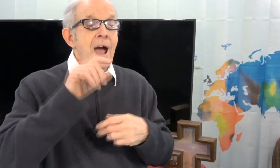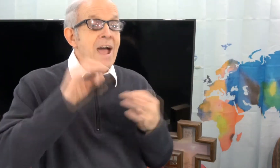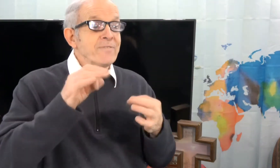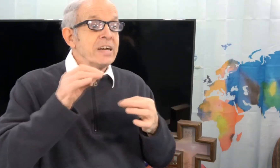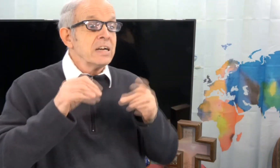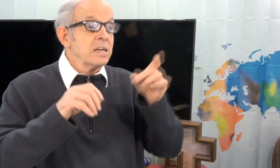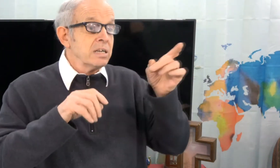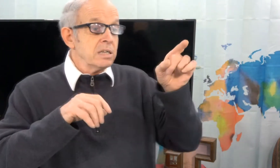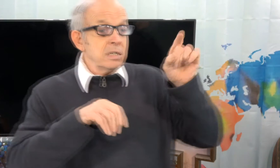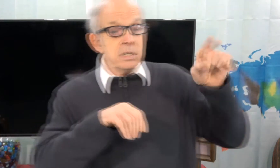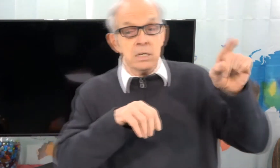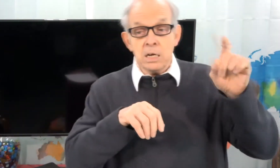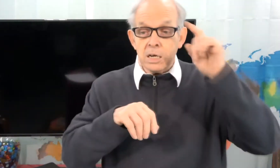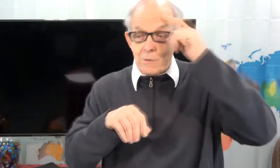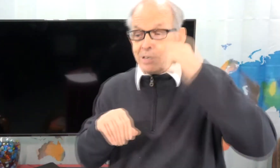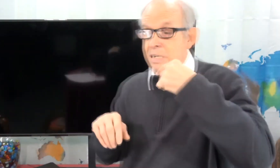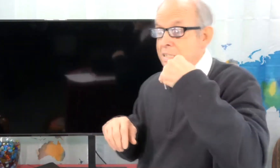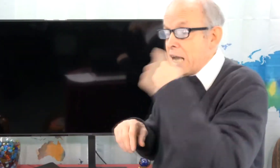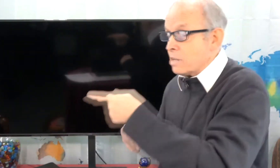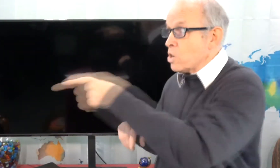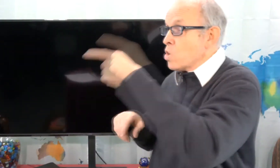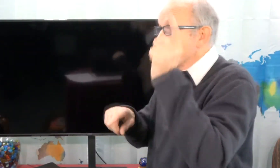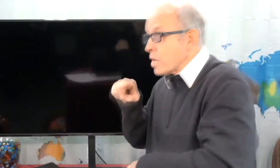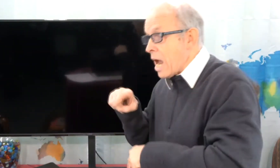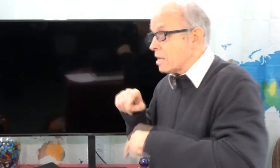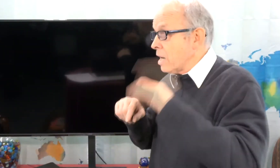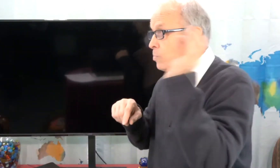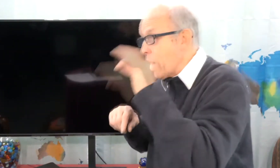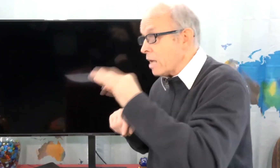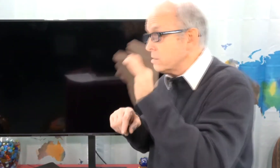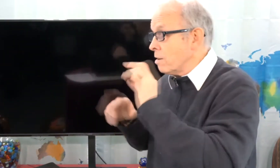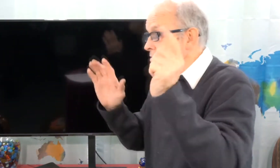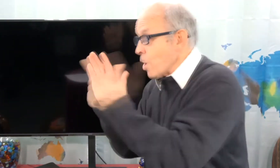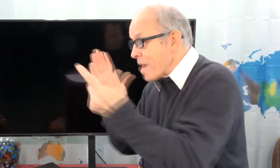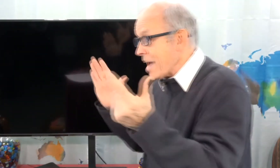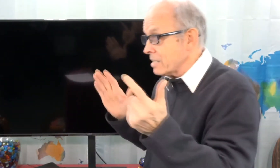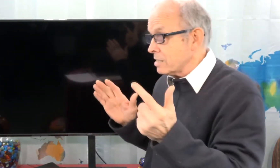If government tell you can't breathe the mess,